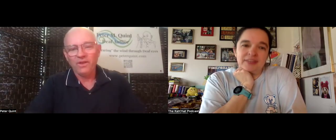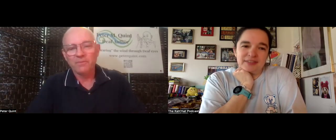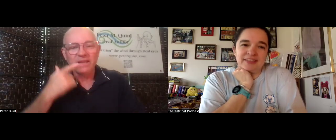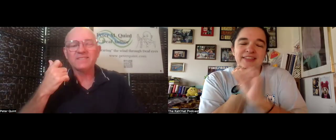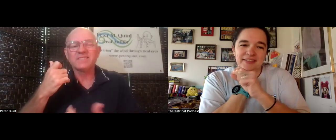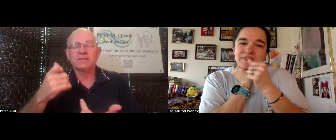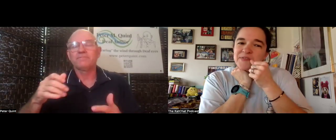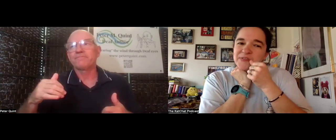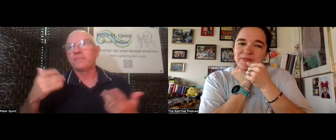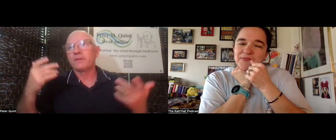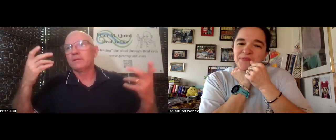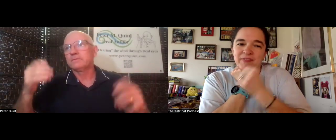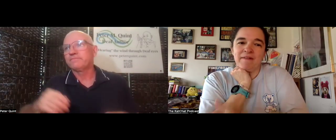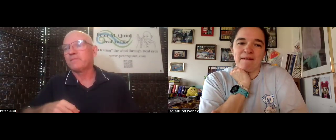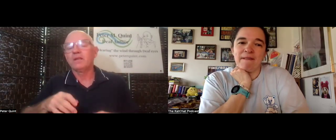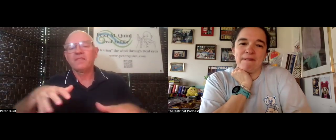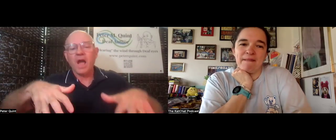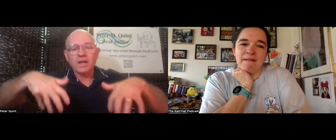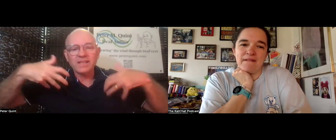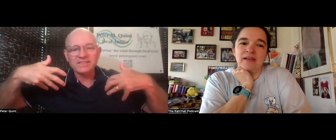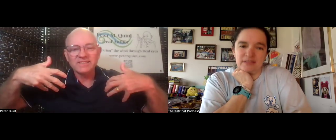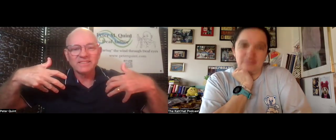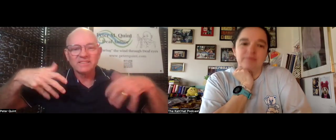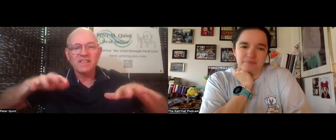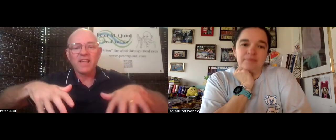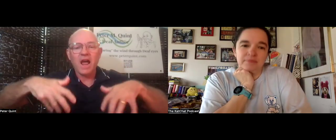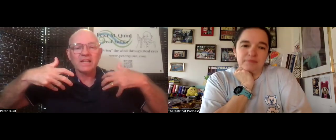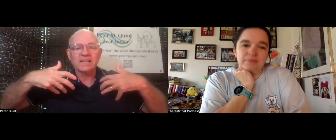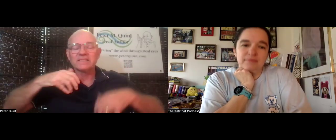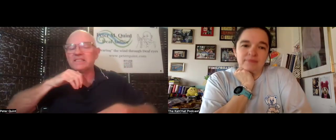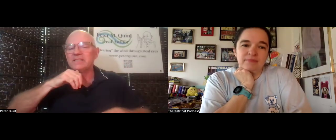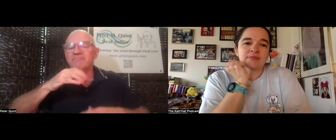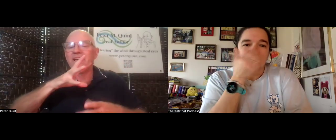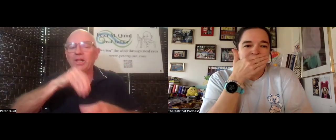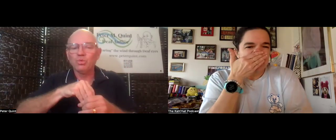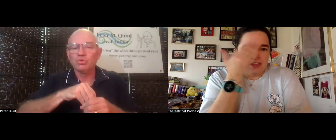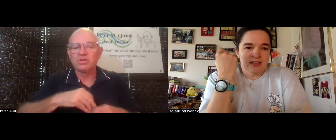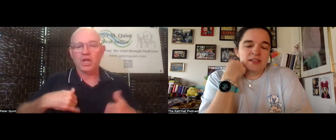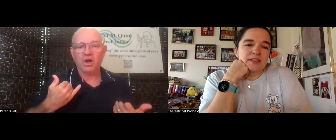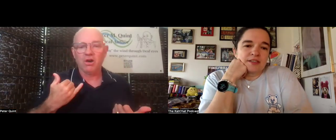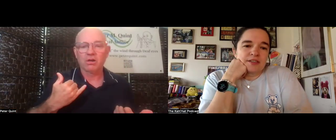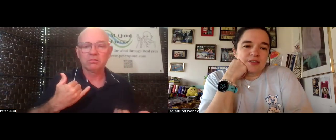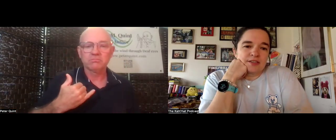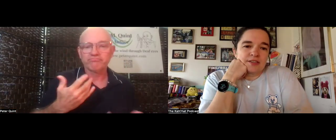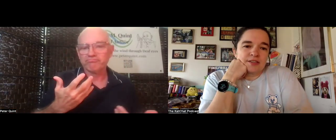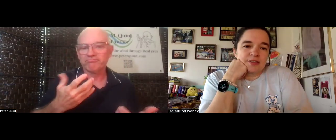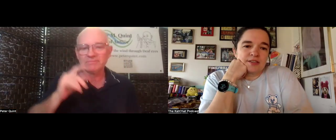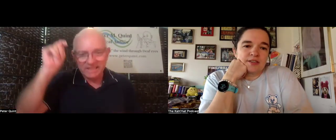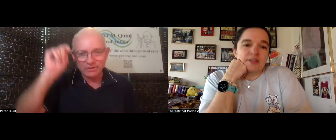So because the audience, the audience includes